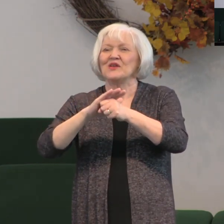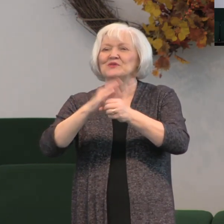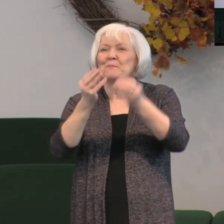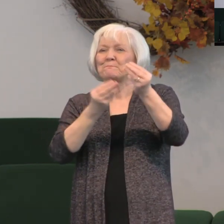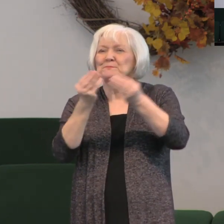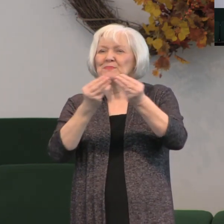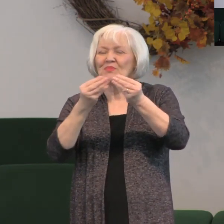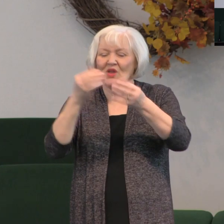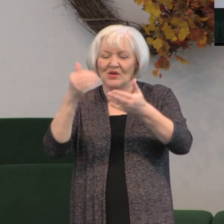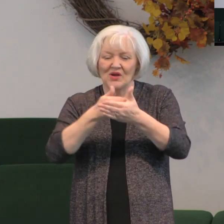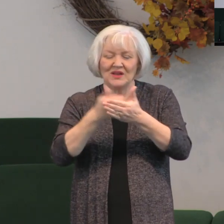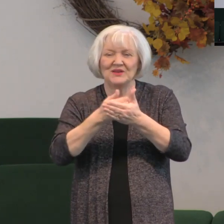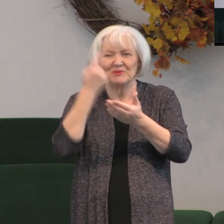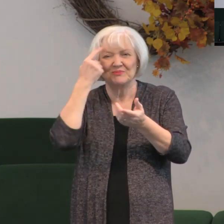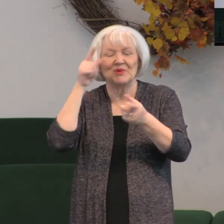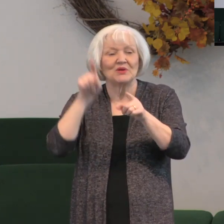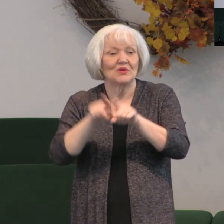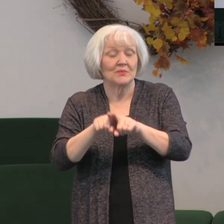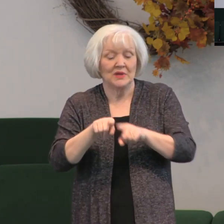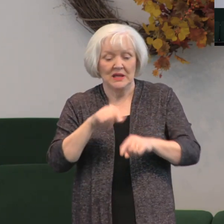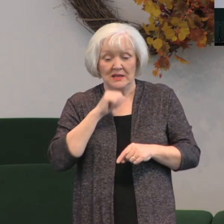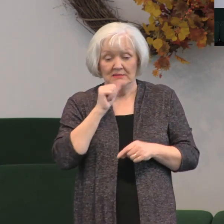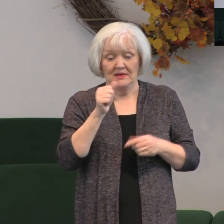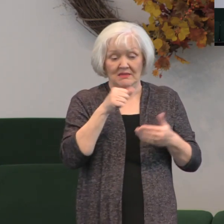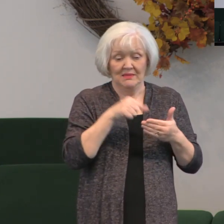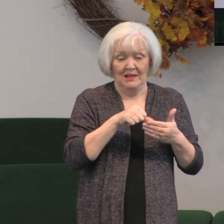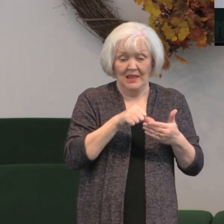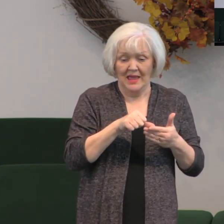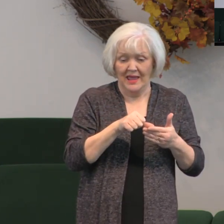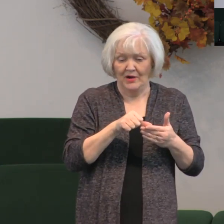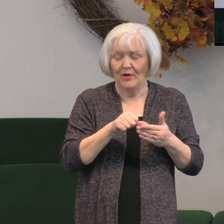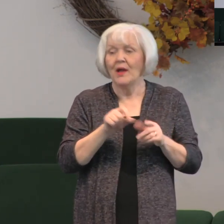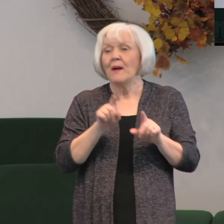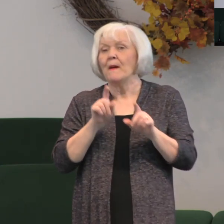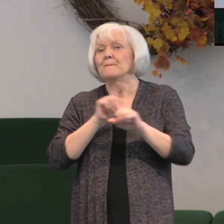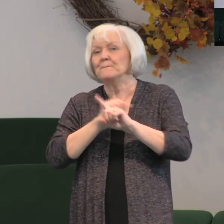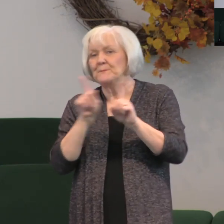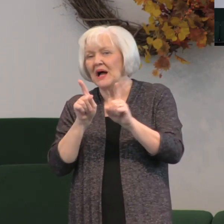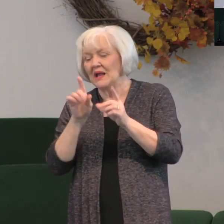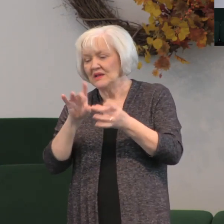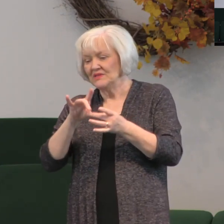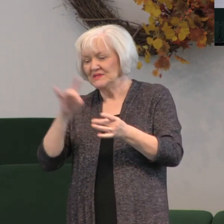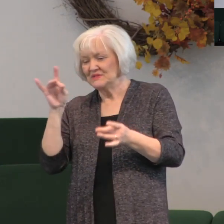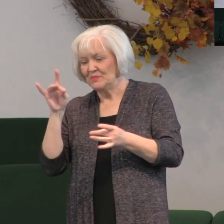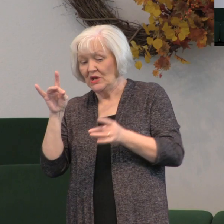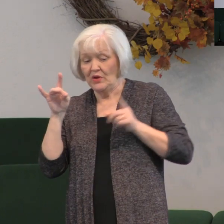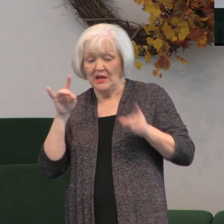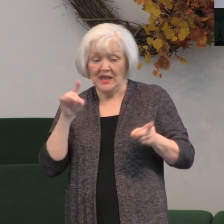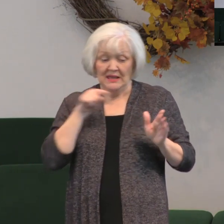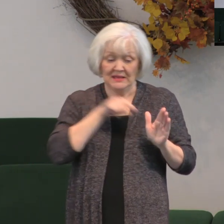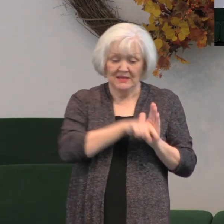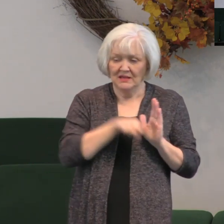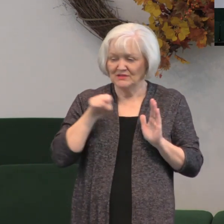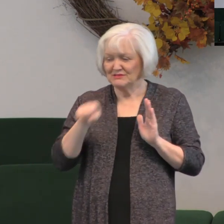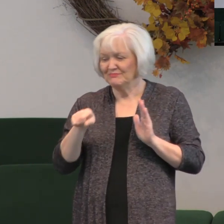covenant. Not of the letter but of the Spirit for the letter kills but the Spirit gives life.